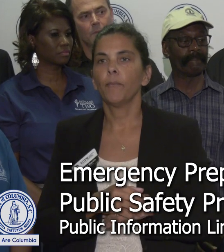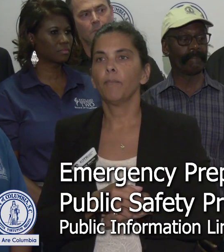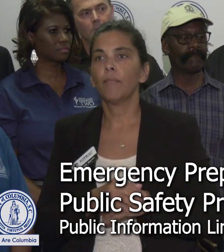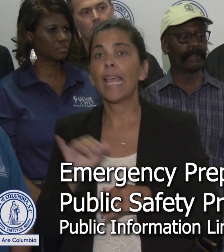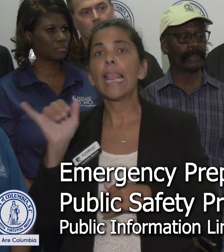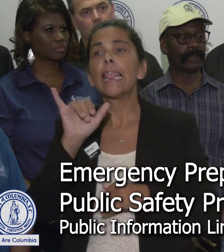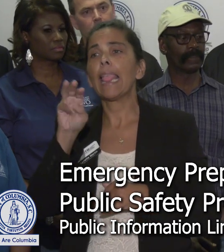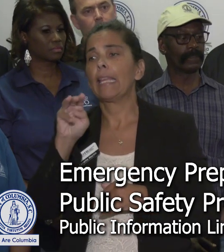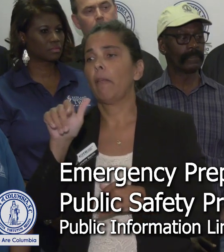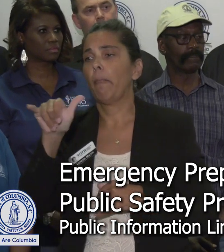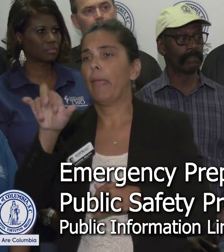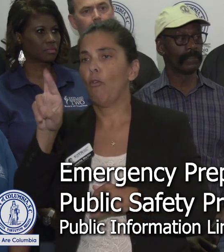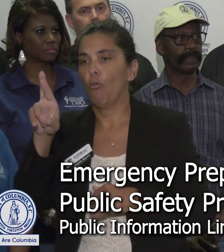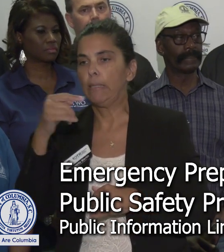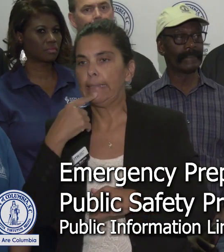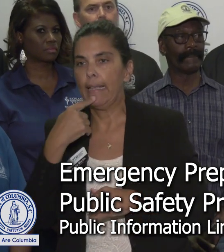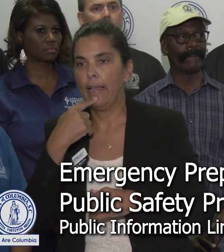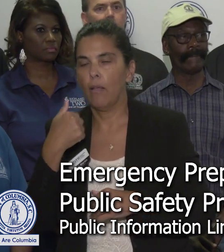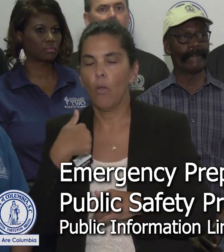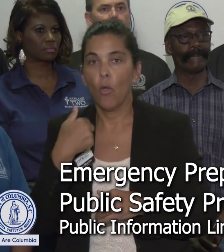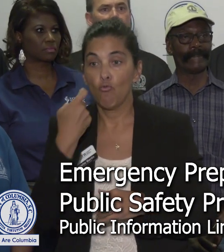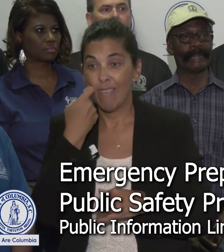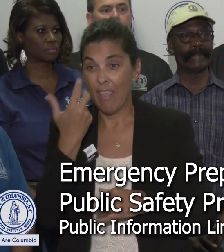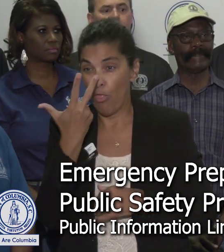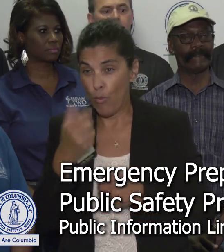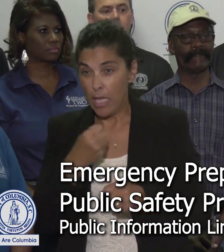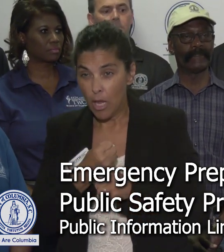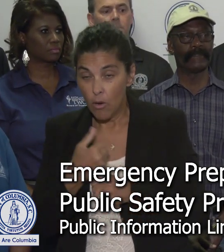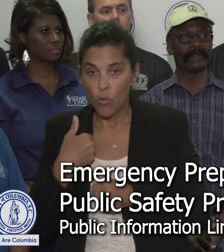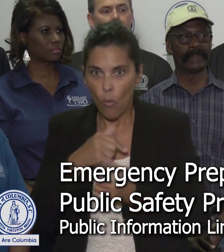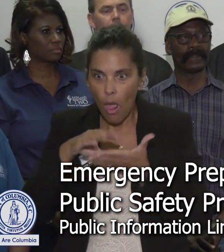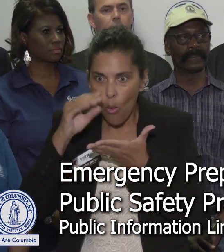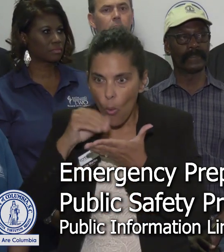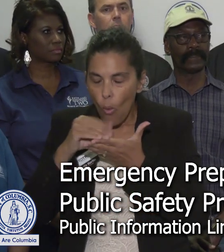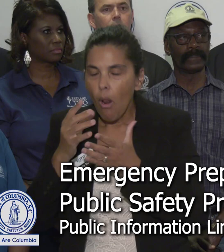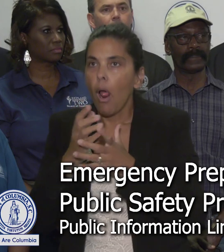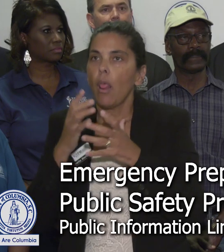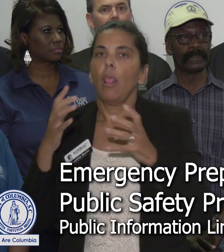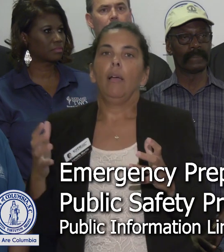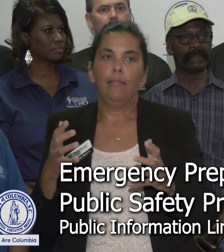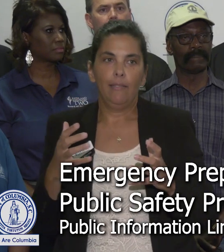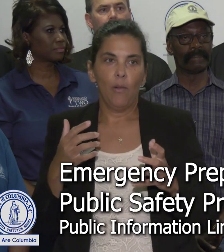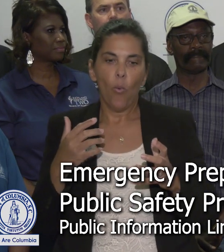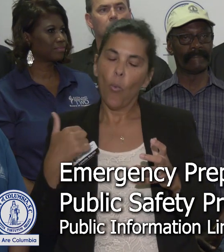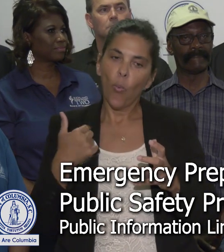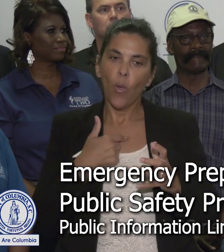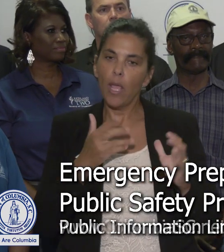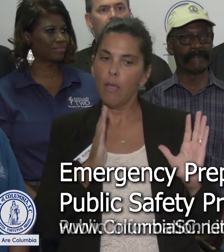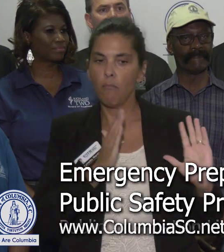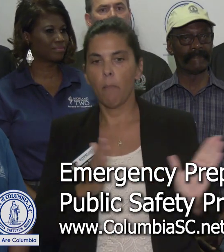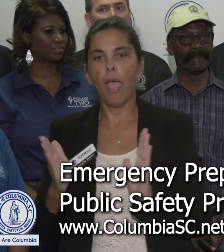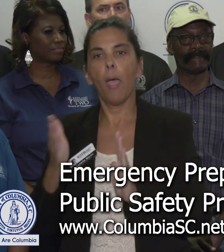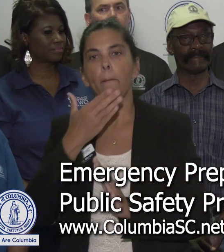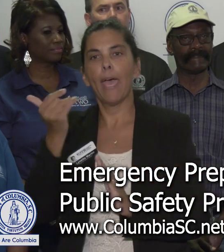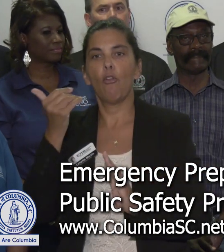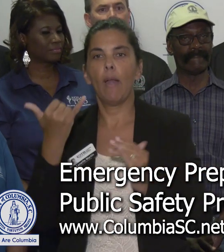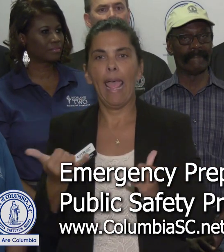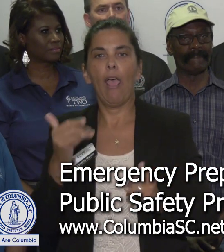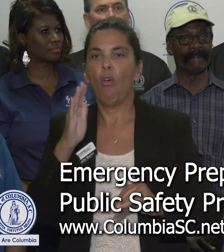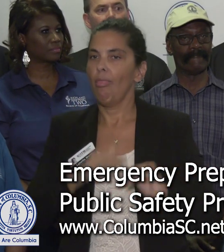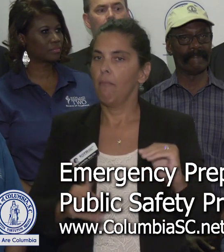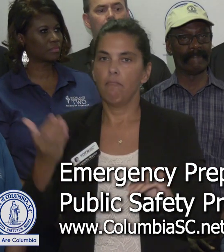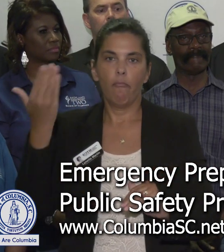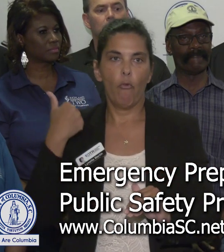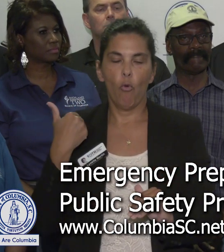As the mayor said, we've learned a lot in the past 3 years, and I think we're better prepared now than we've ever been. What you will see is